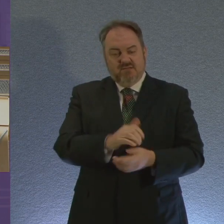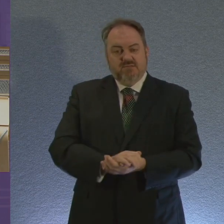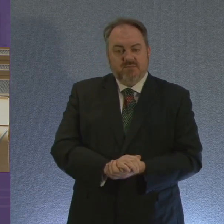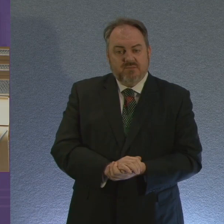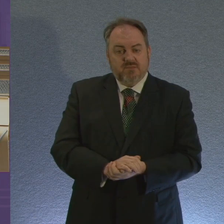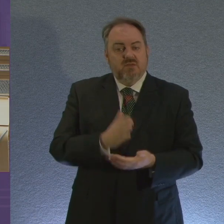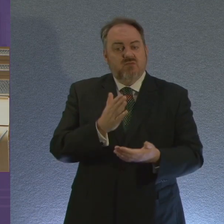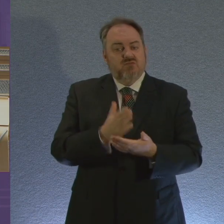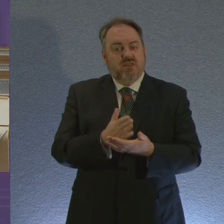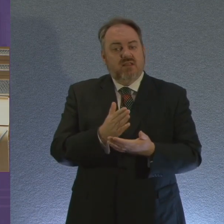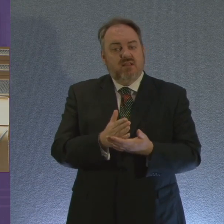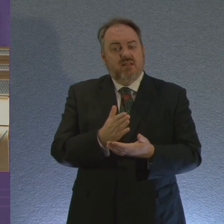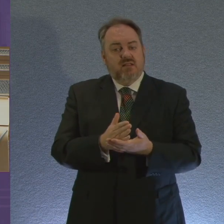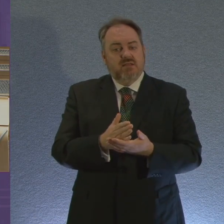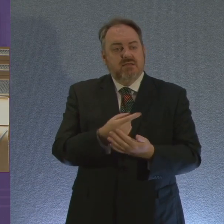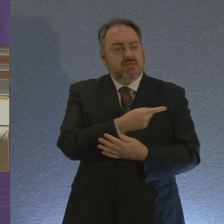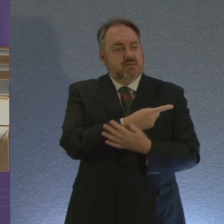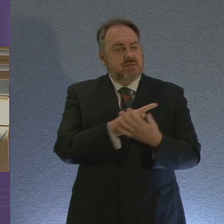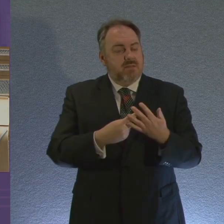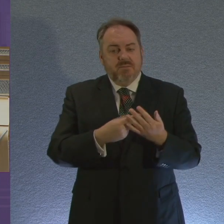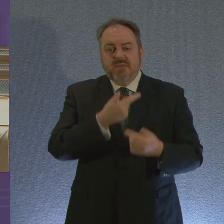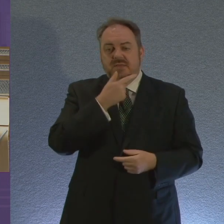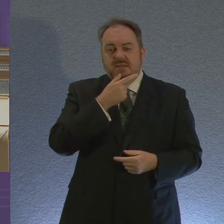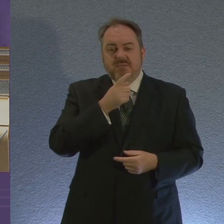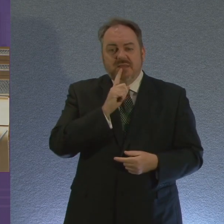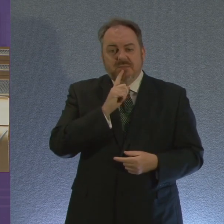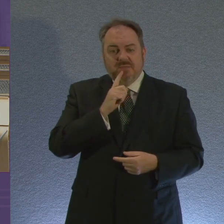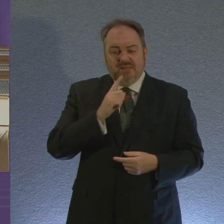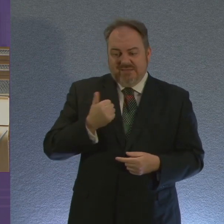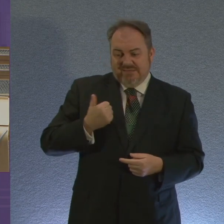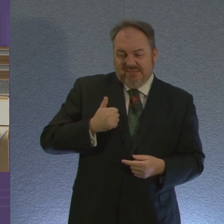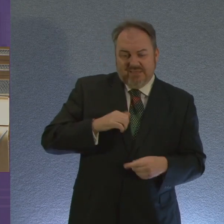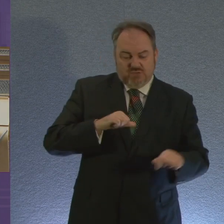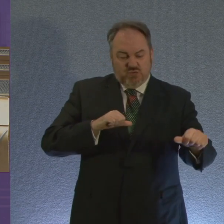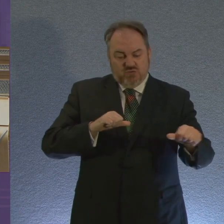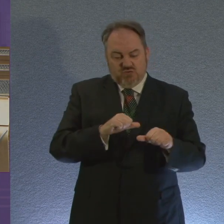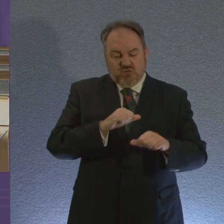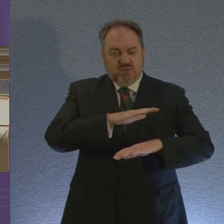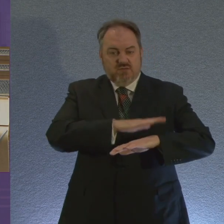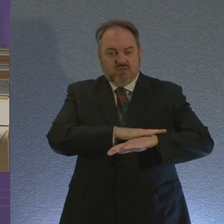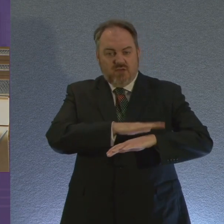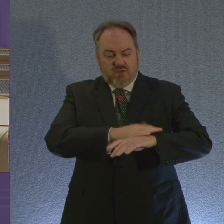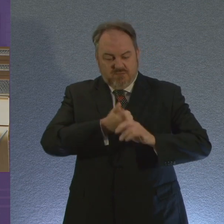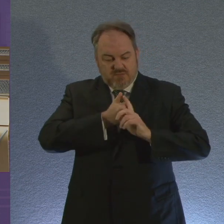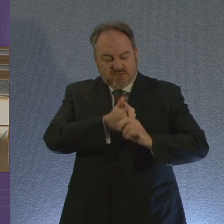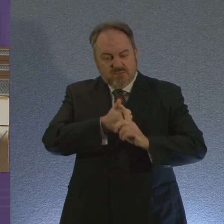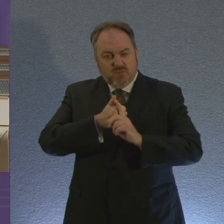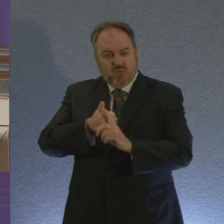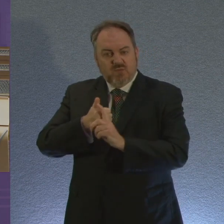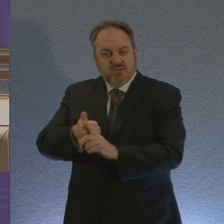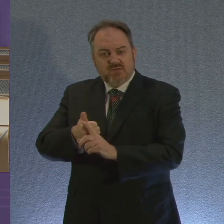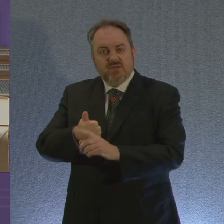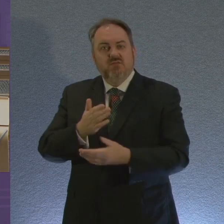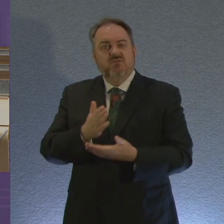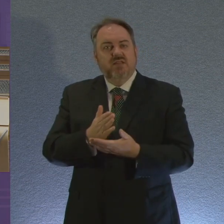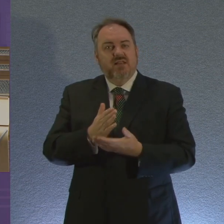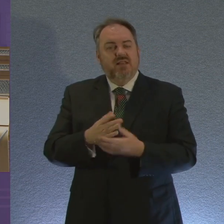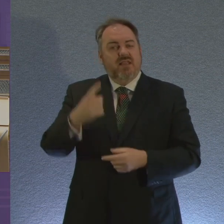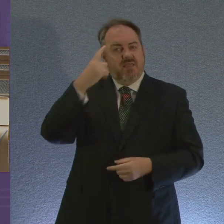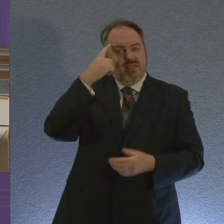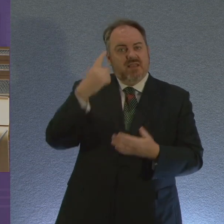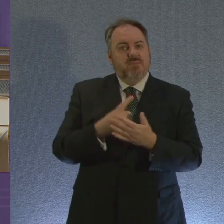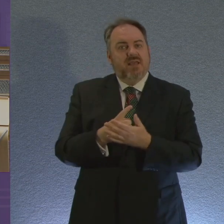For those who may fall through the gap, but who maybe need some short-term help. I'd like the government to look specifically at rent